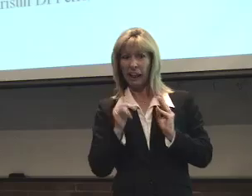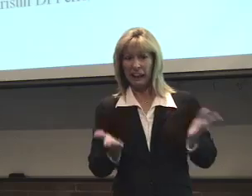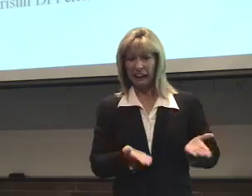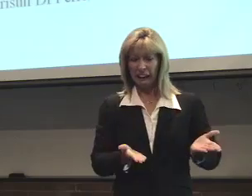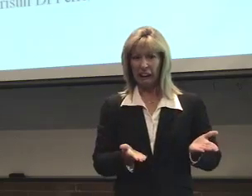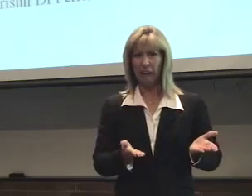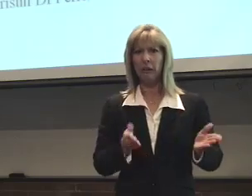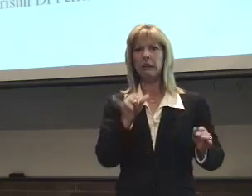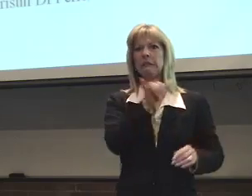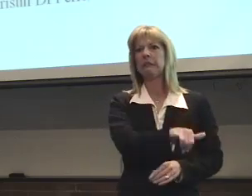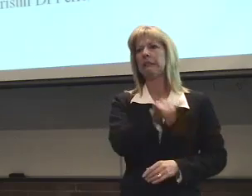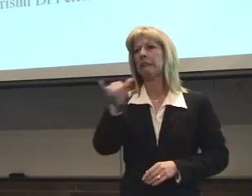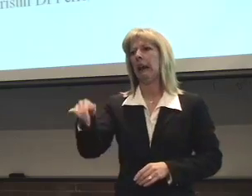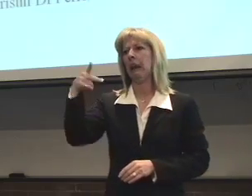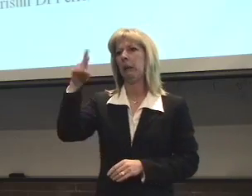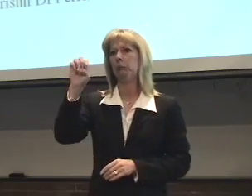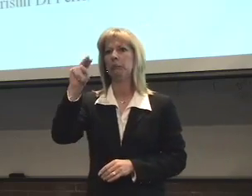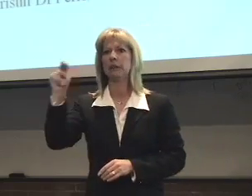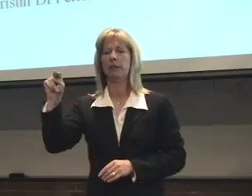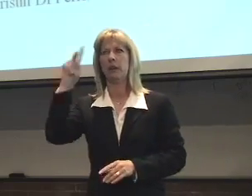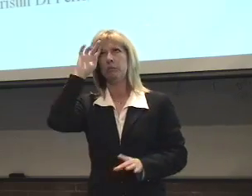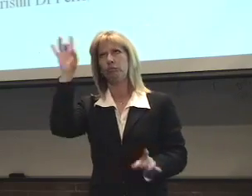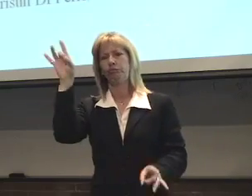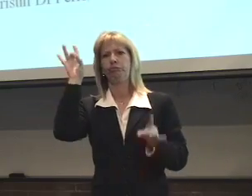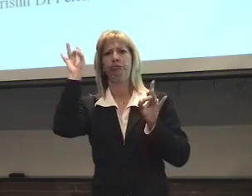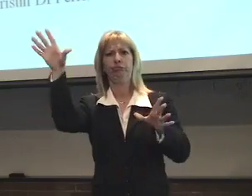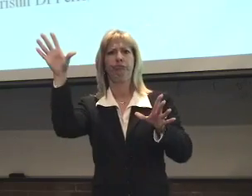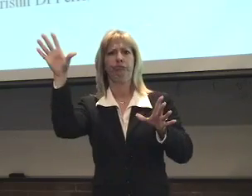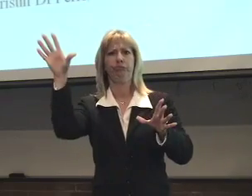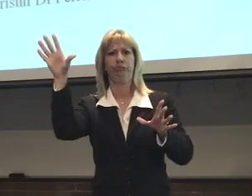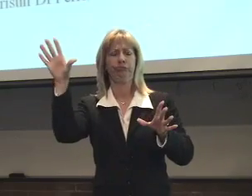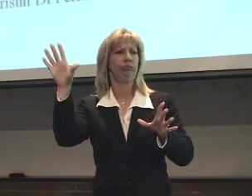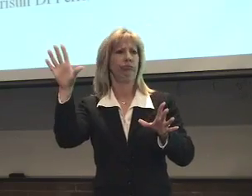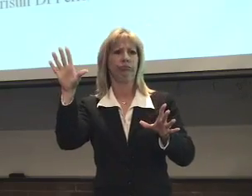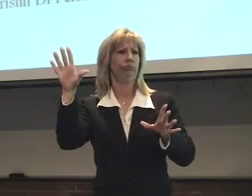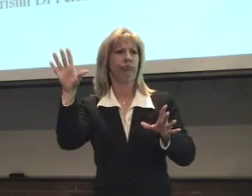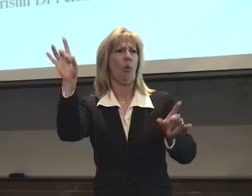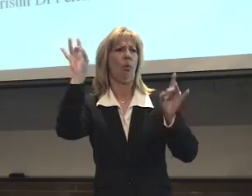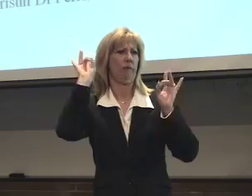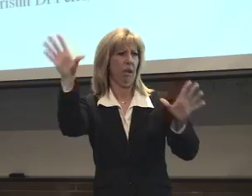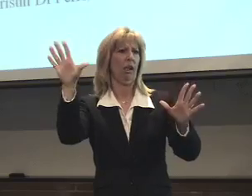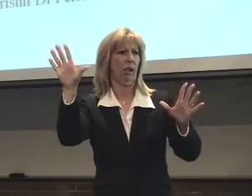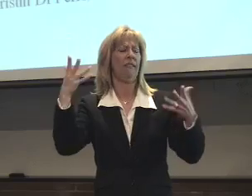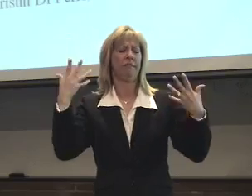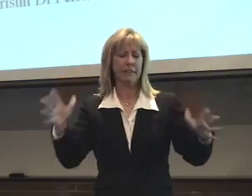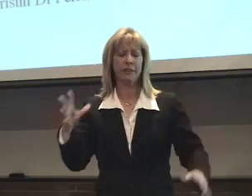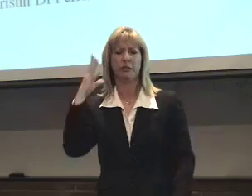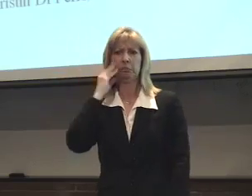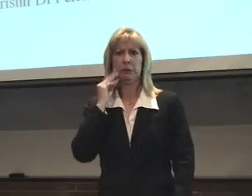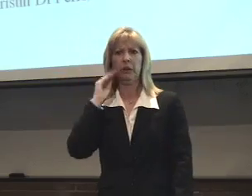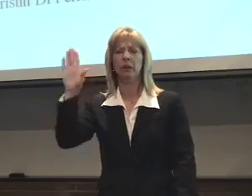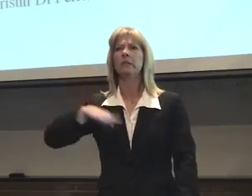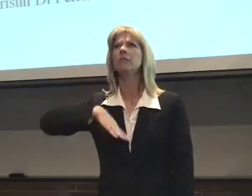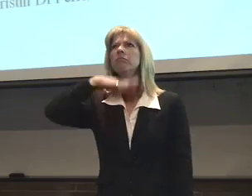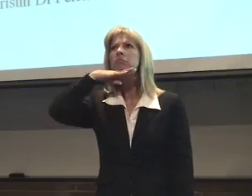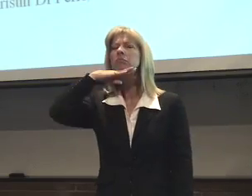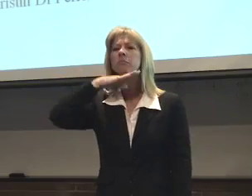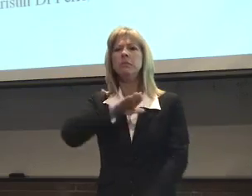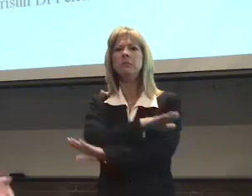terrible. We have had it. Everybody has had it. So I know getting ready to come here tonight, I was looking out the window seeing the snow, I was like,